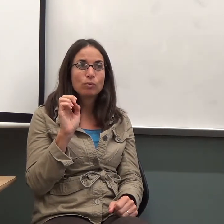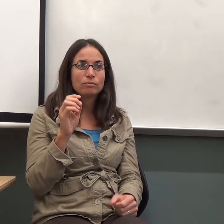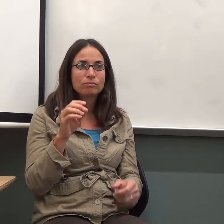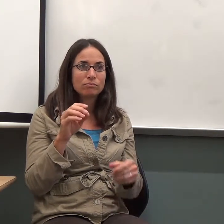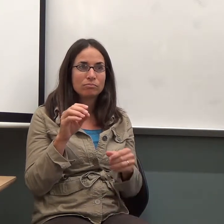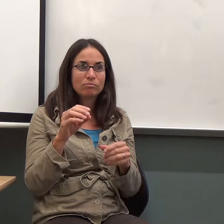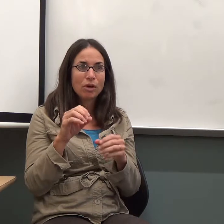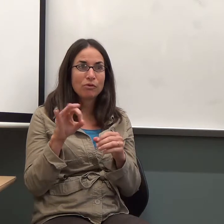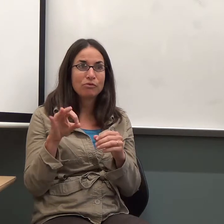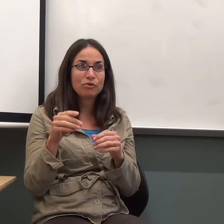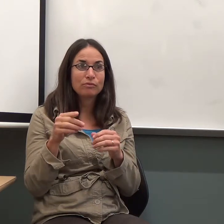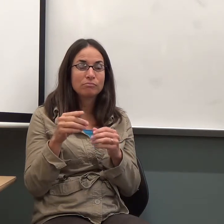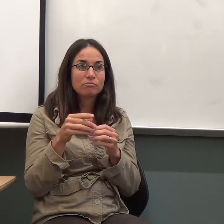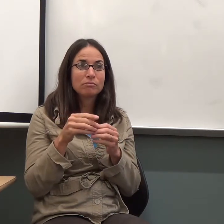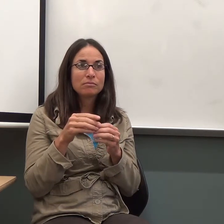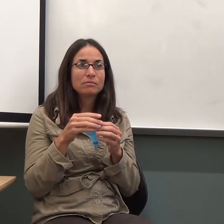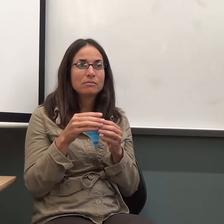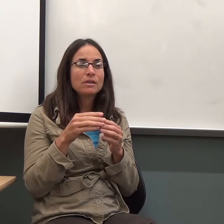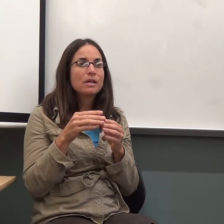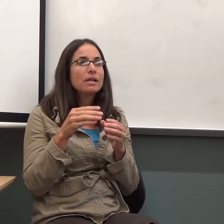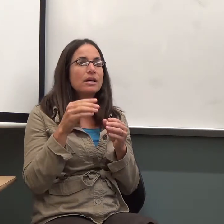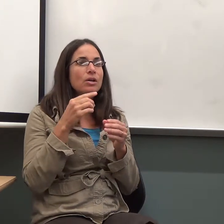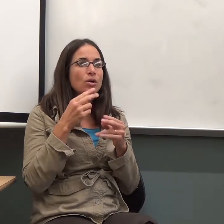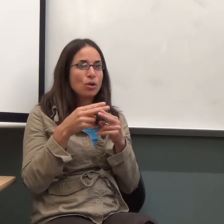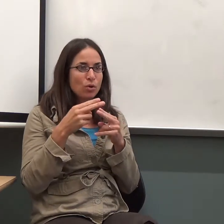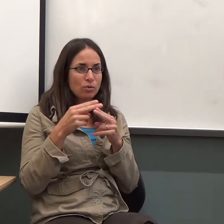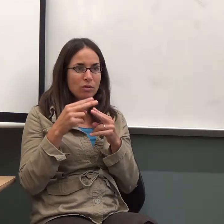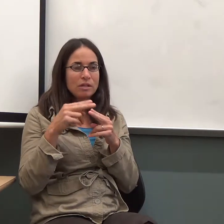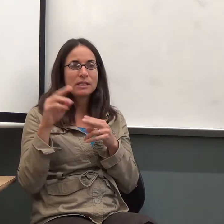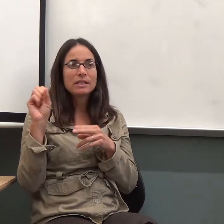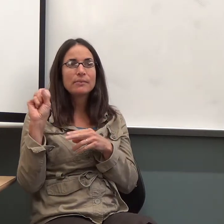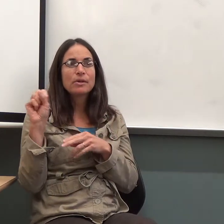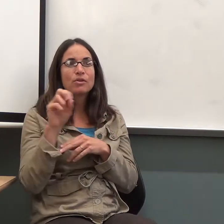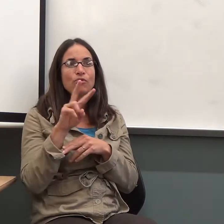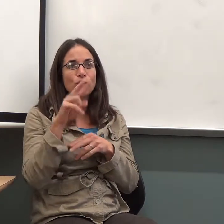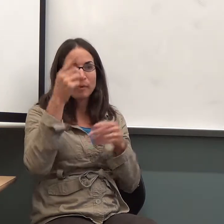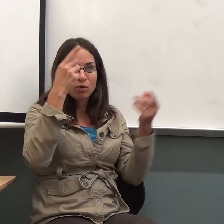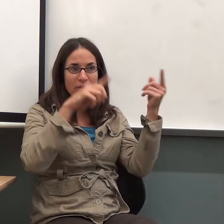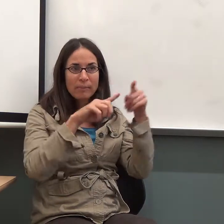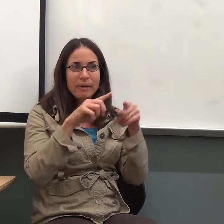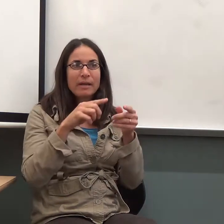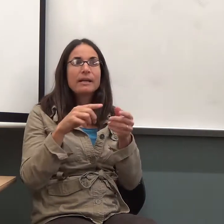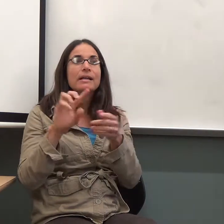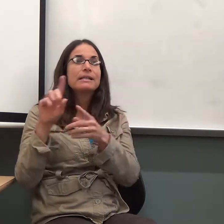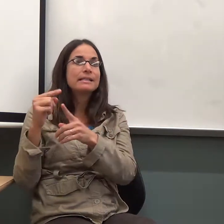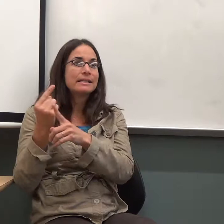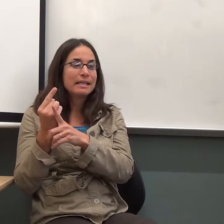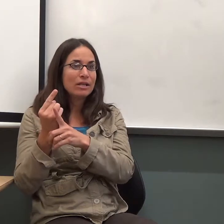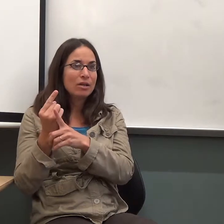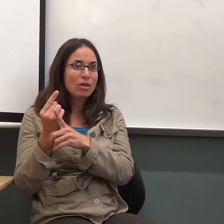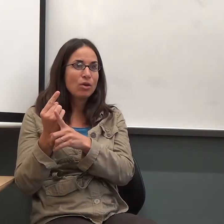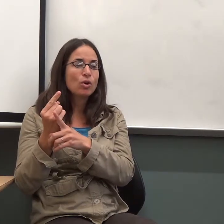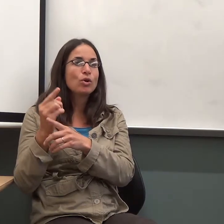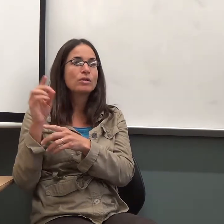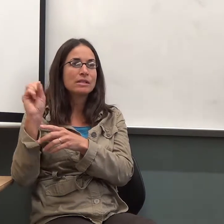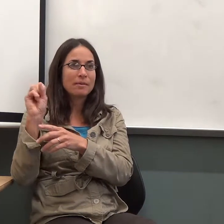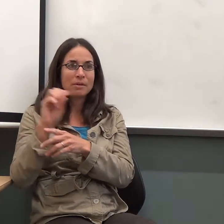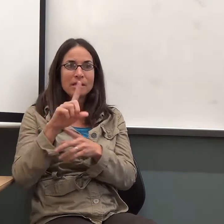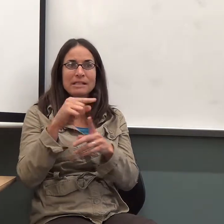See, that's called subject verb agreement. We need to have a singular with a singular. So let's stick to a singular. A future